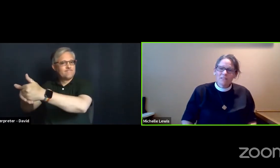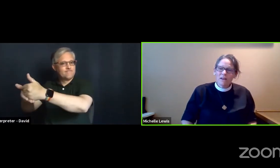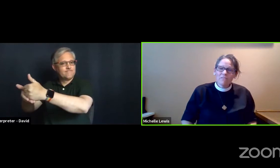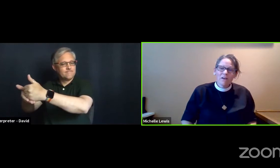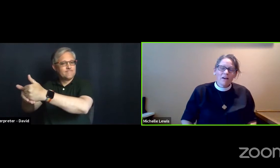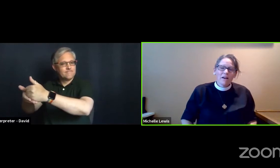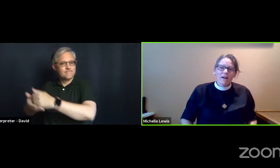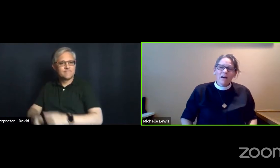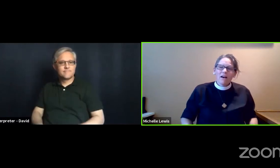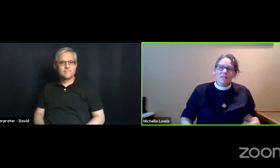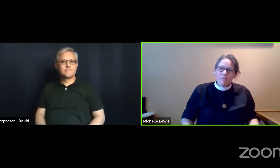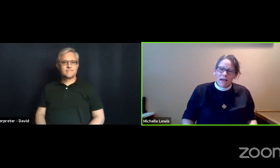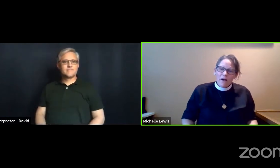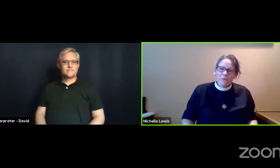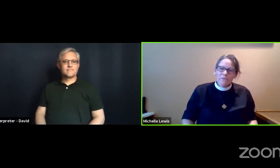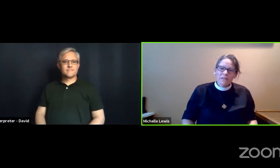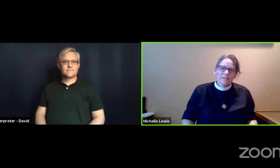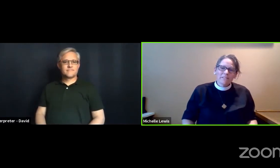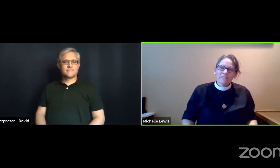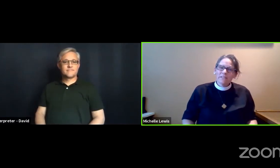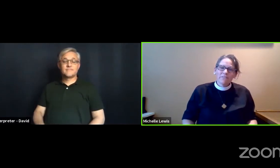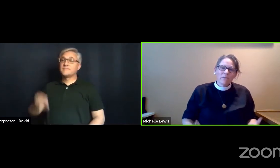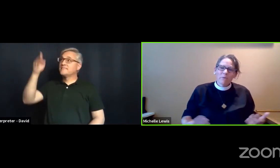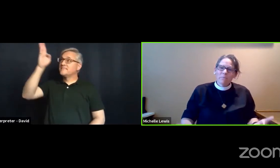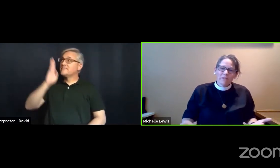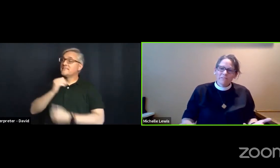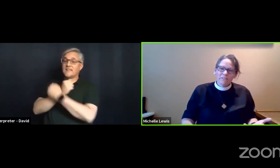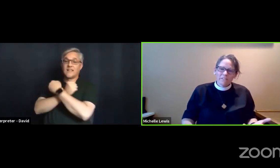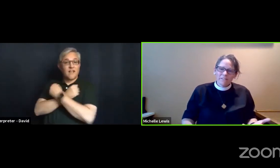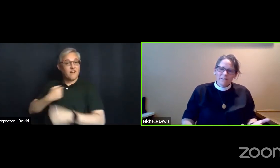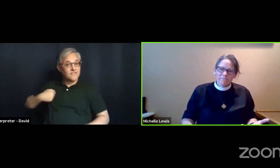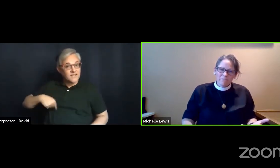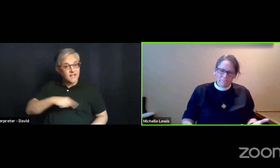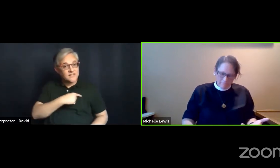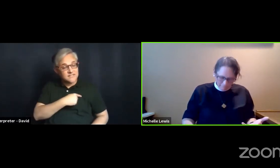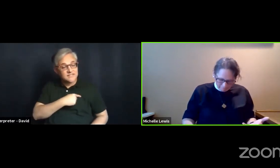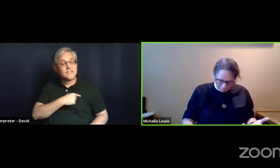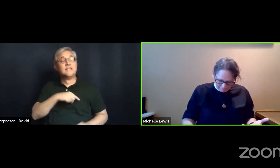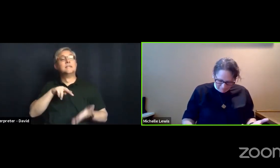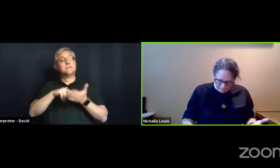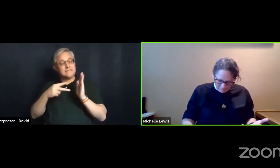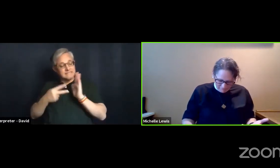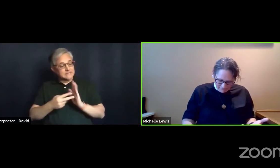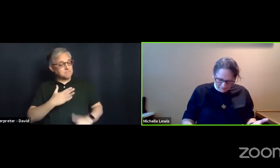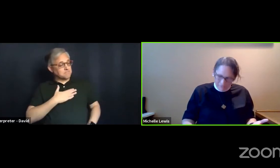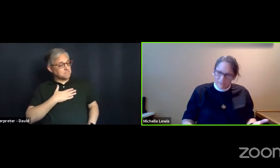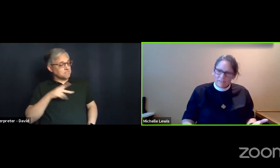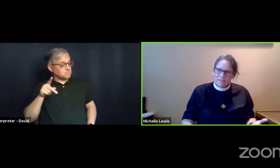God's love allows us to give up our benefits